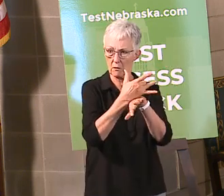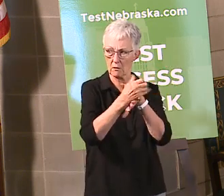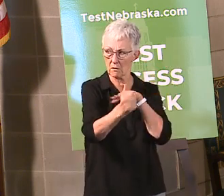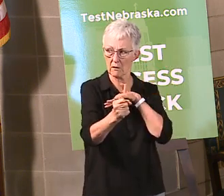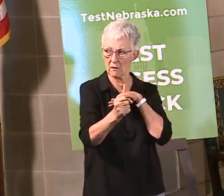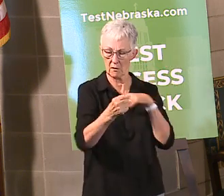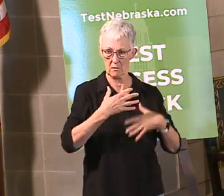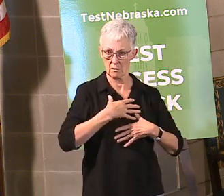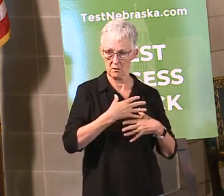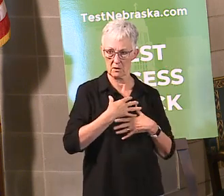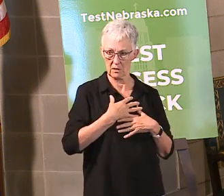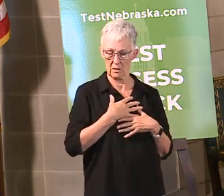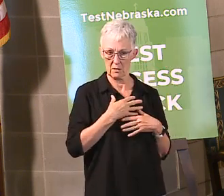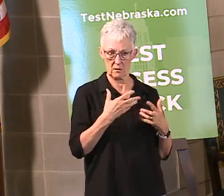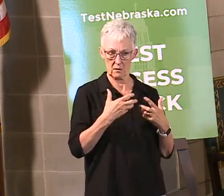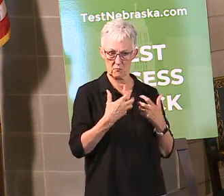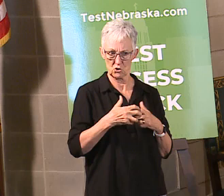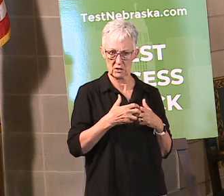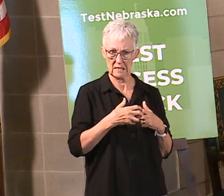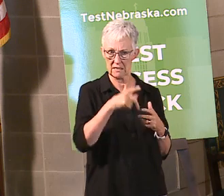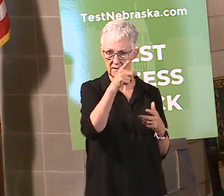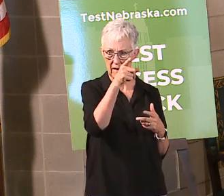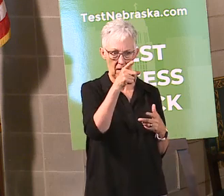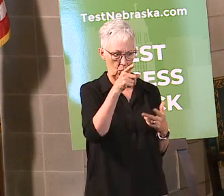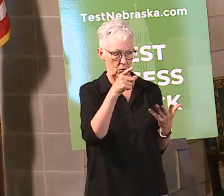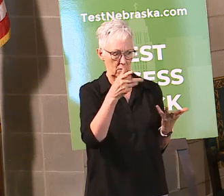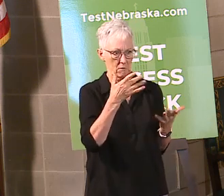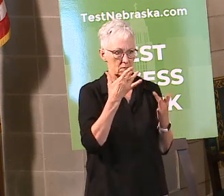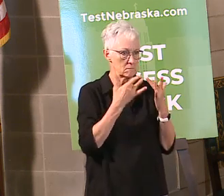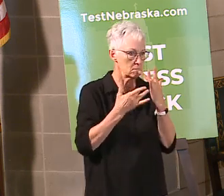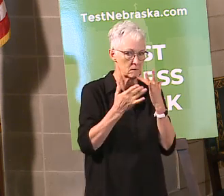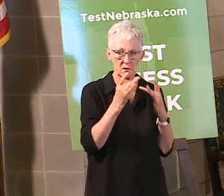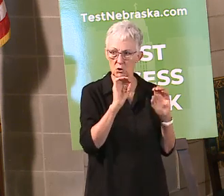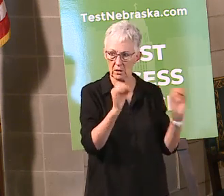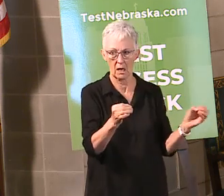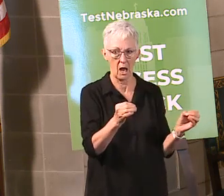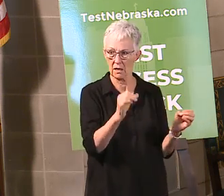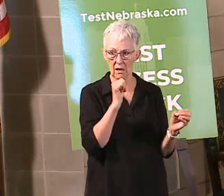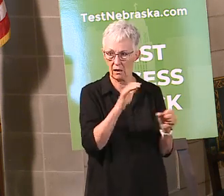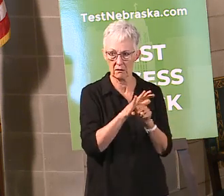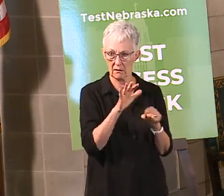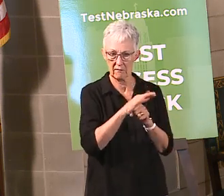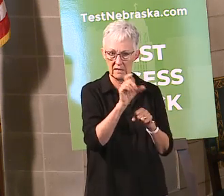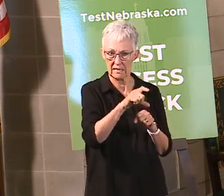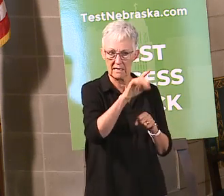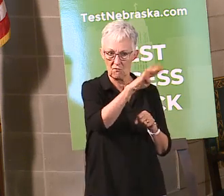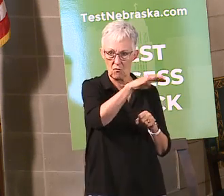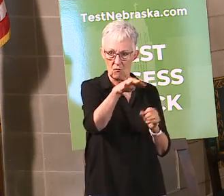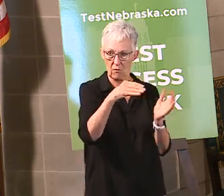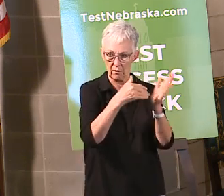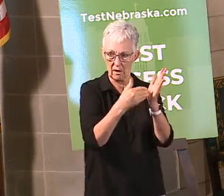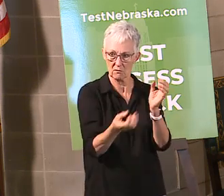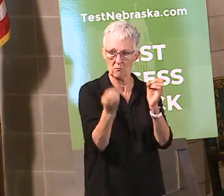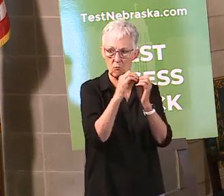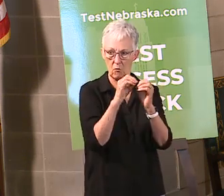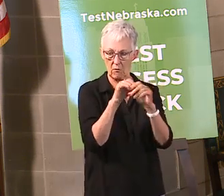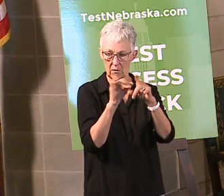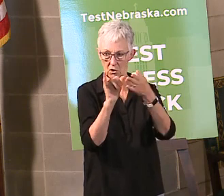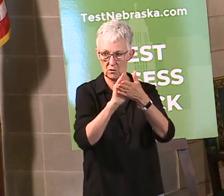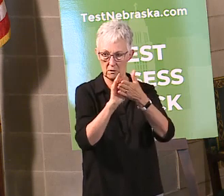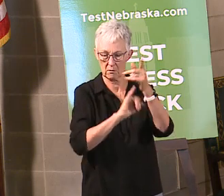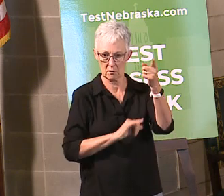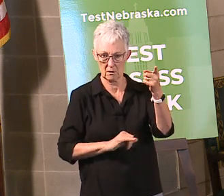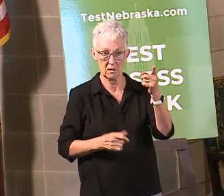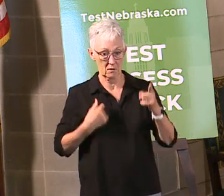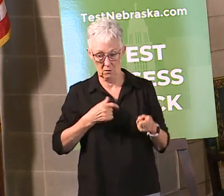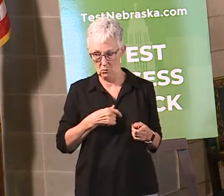needed 40,000 ventilators or something like that. We were concerned about, making sure that we had hospital beds, ICU beds, and